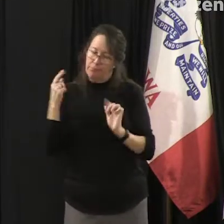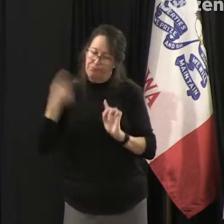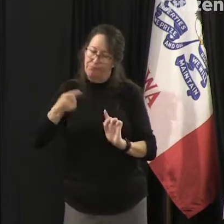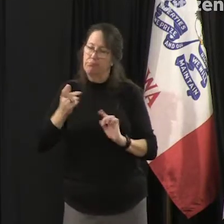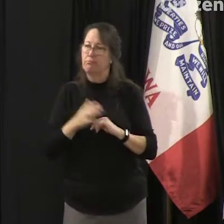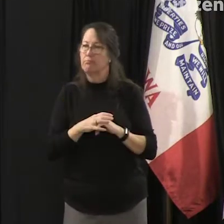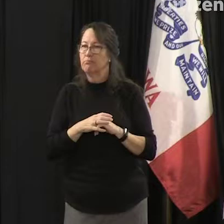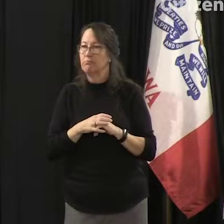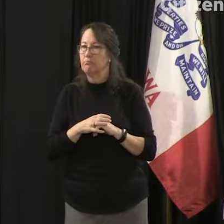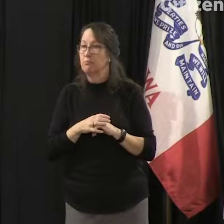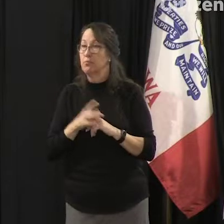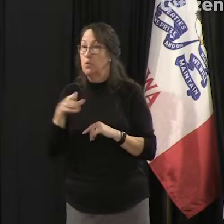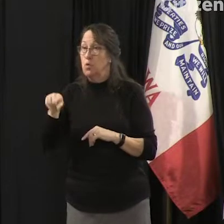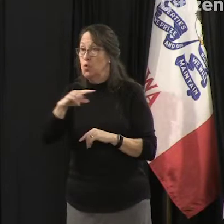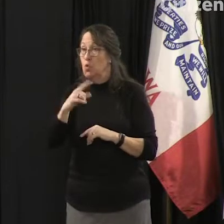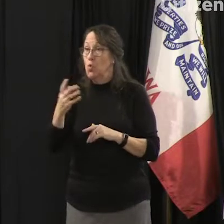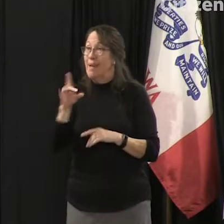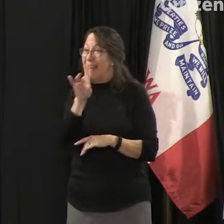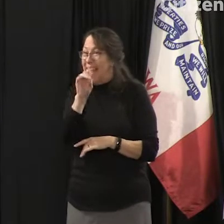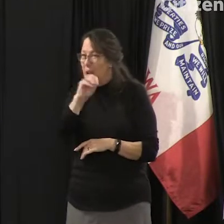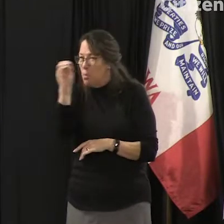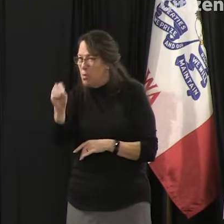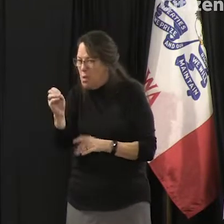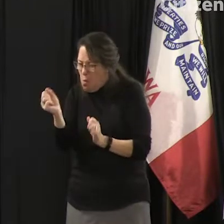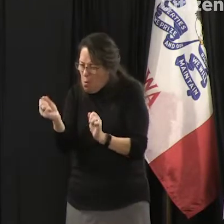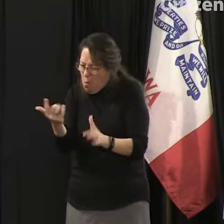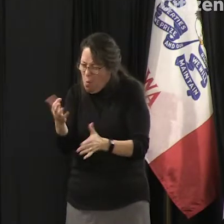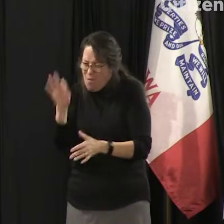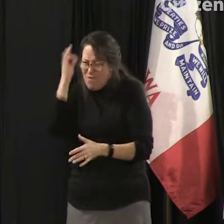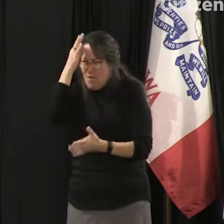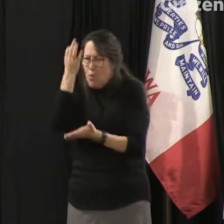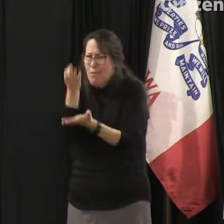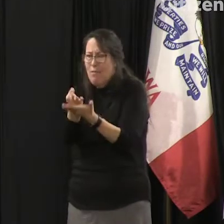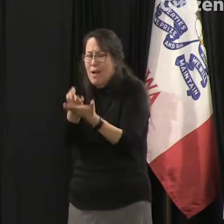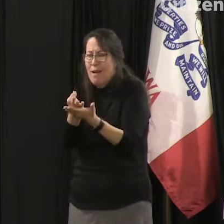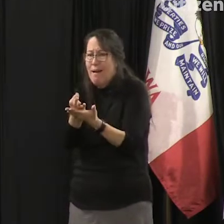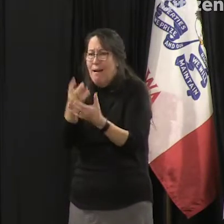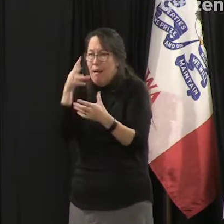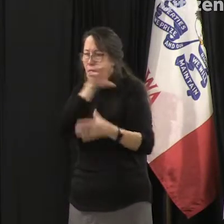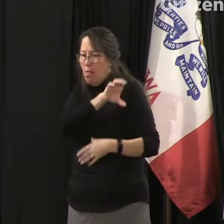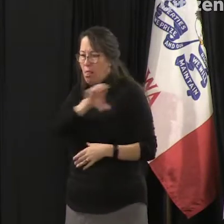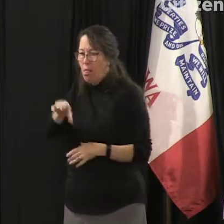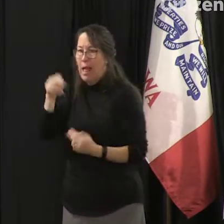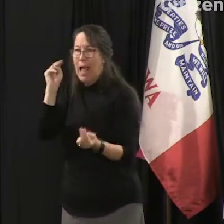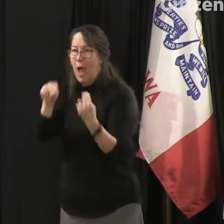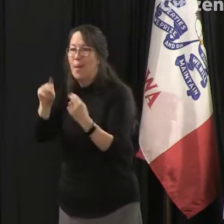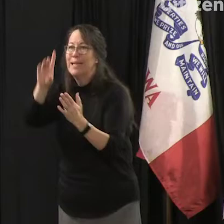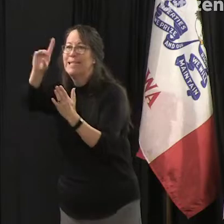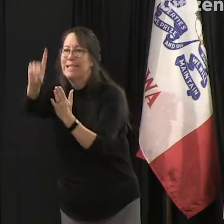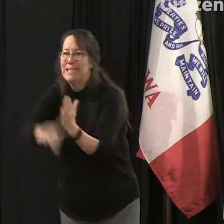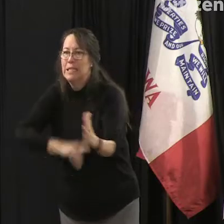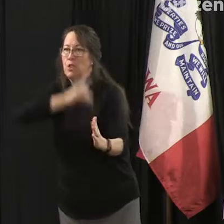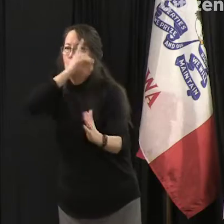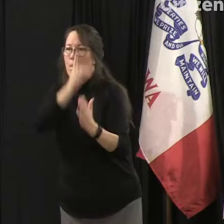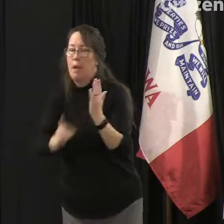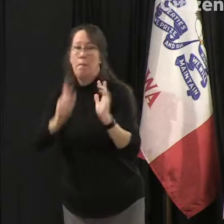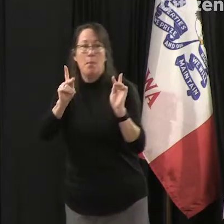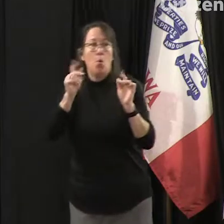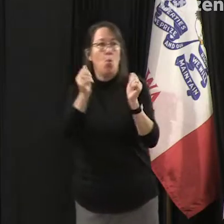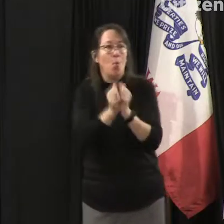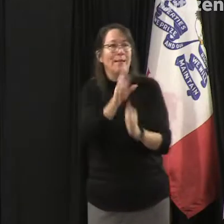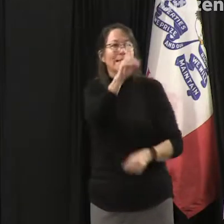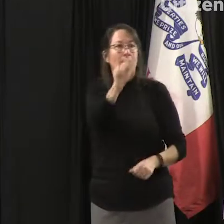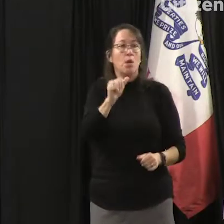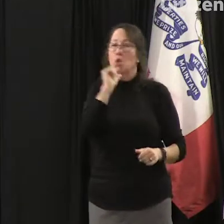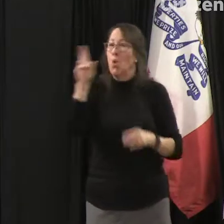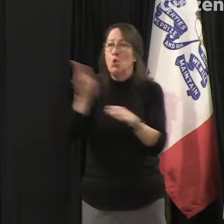says. When you take 80% of all federal monies and put it into highways, that is discrimination against persons with